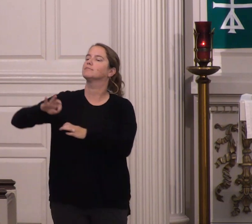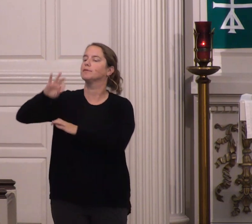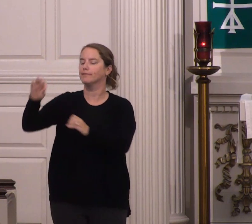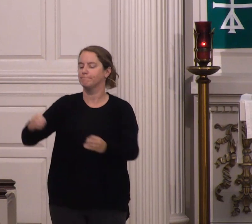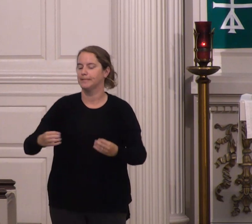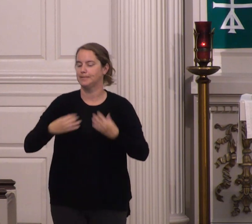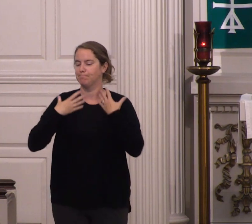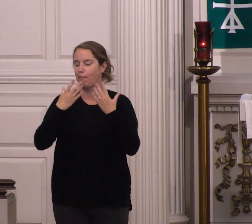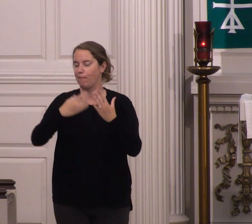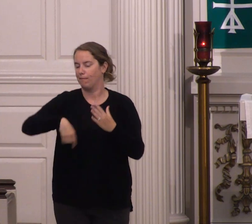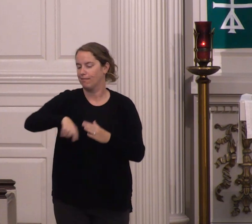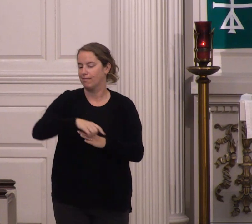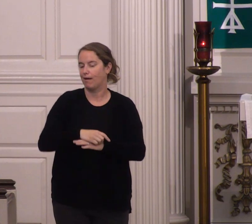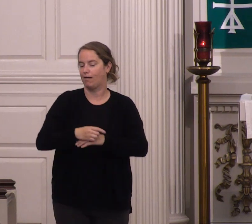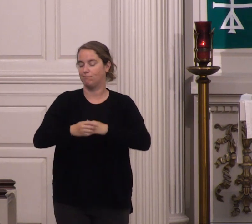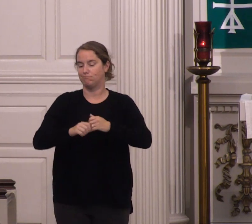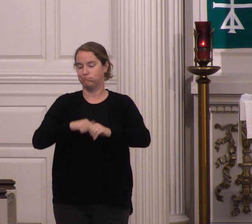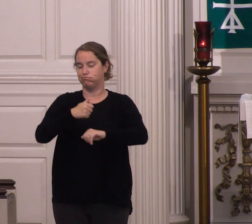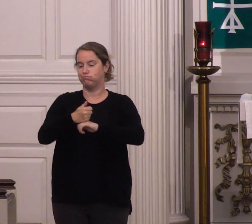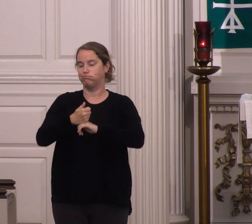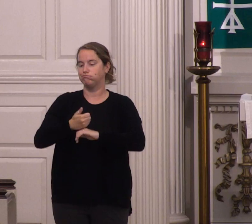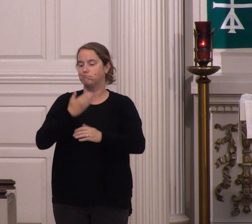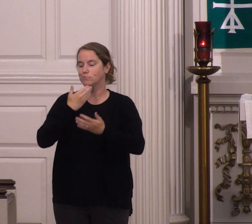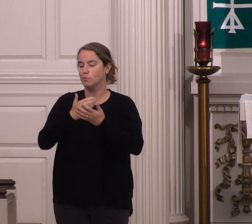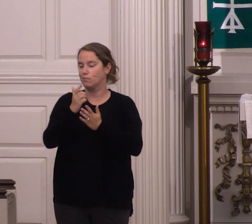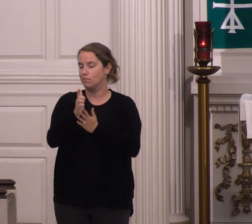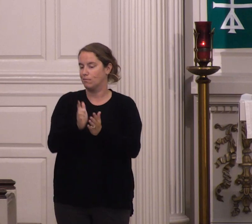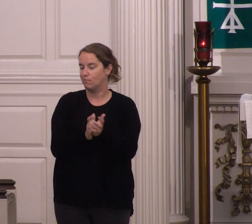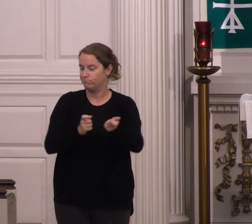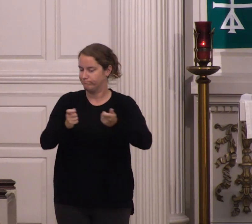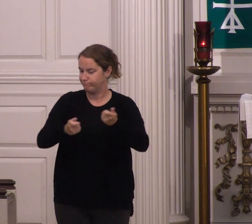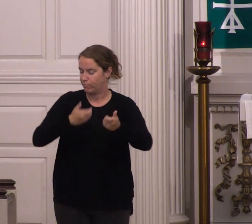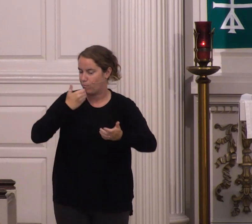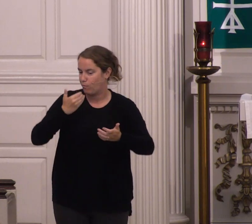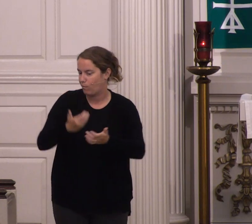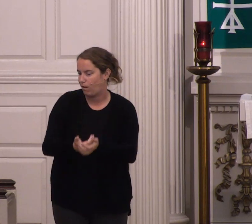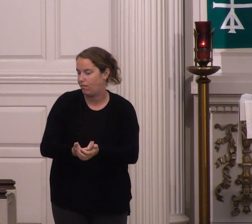integrity and a servant's heart. Let us pray to the Lord.